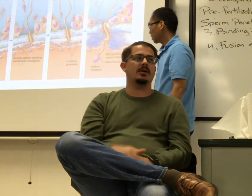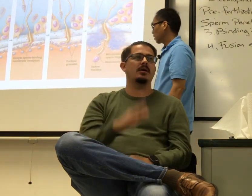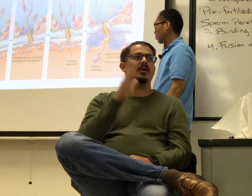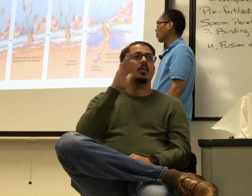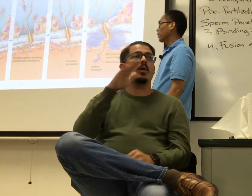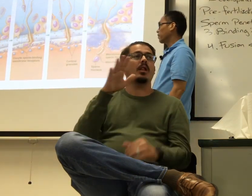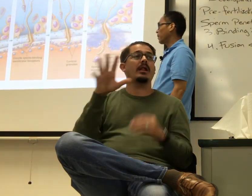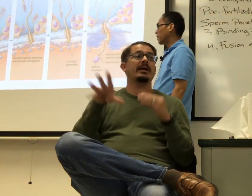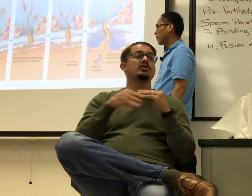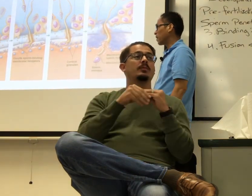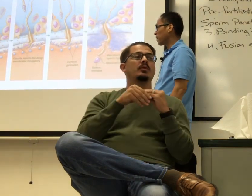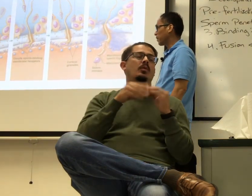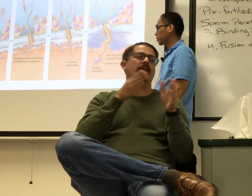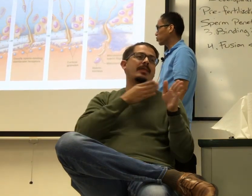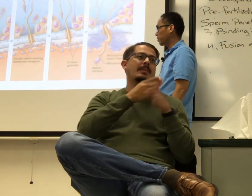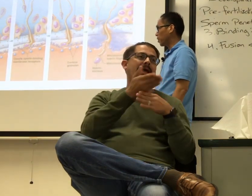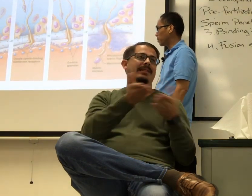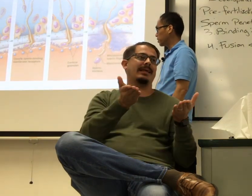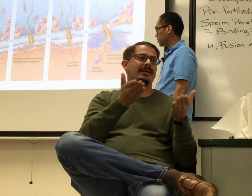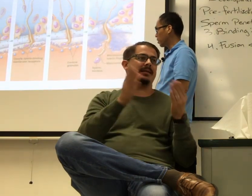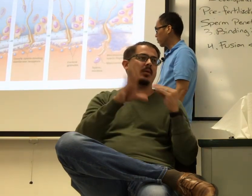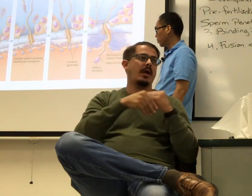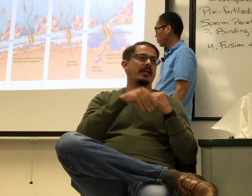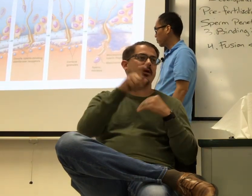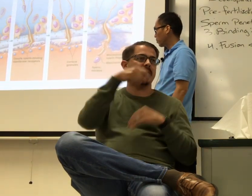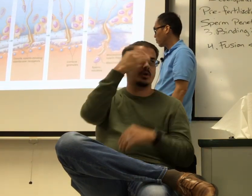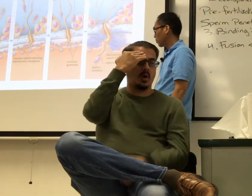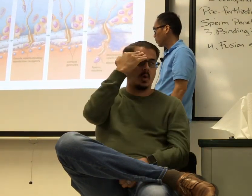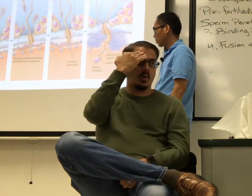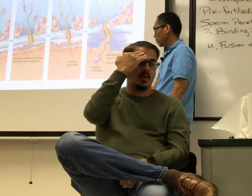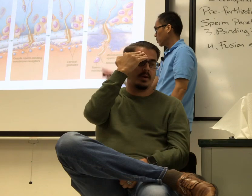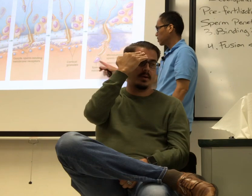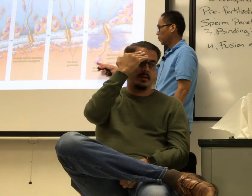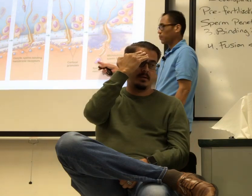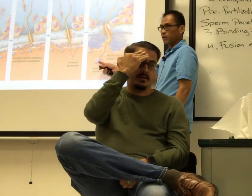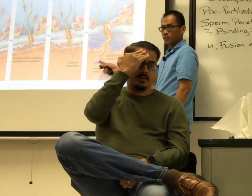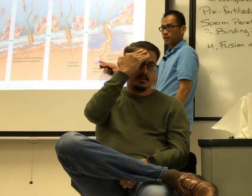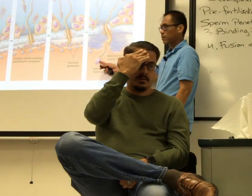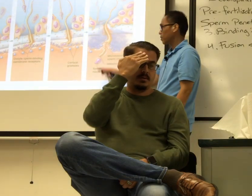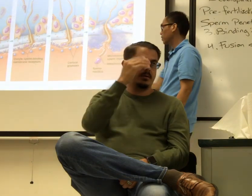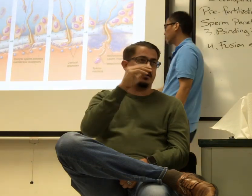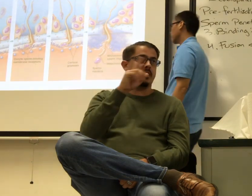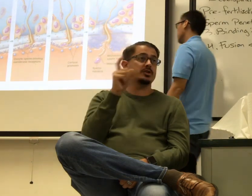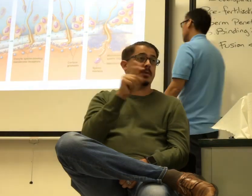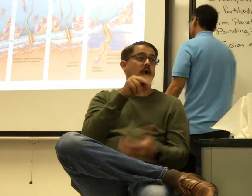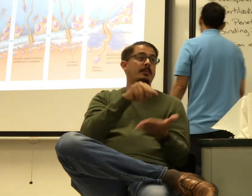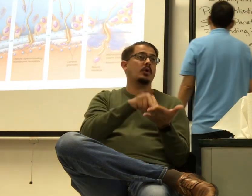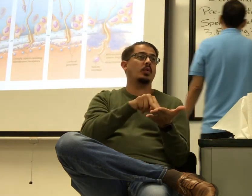contribute, well, the main thing that they contribute that you need to know, sperm nuke.